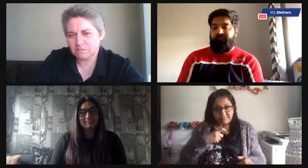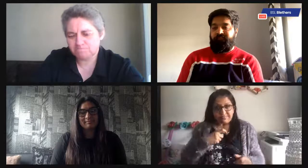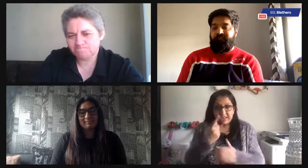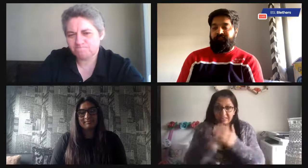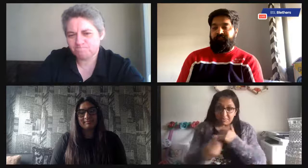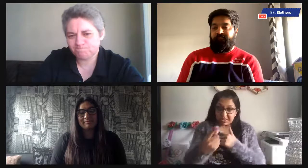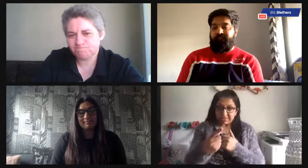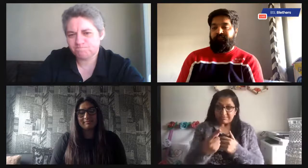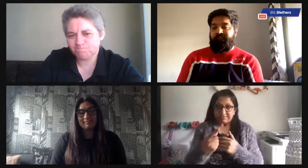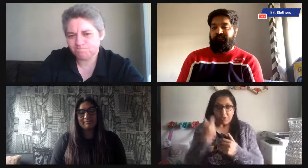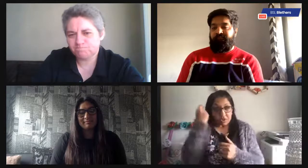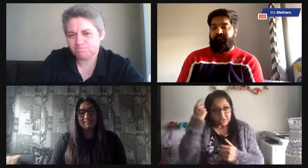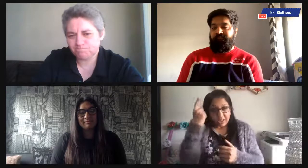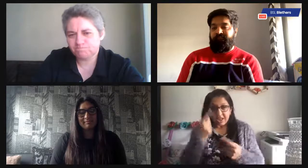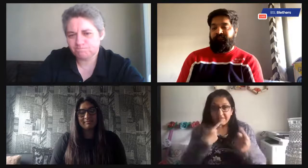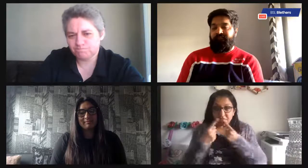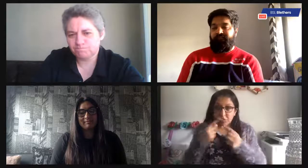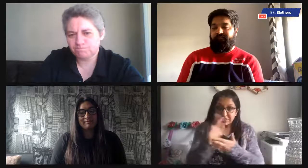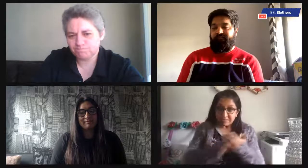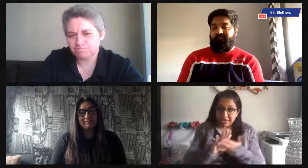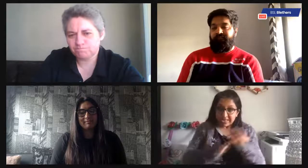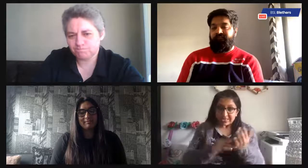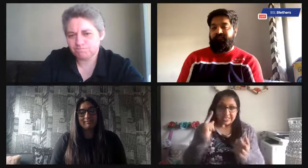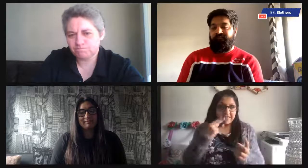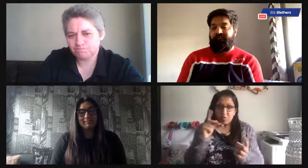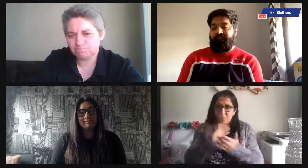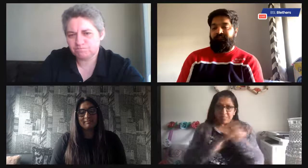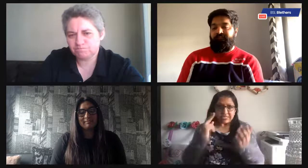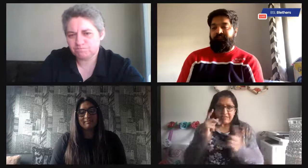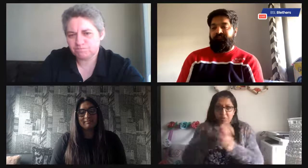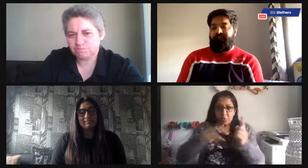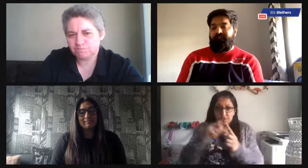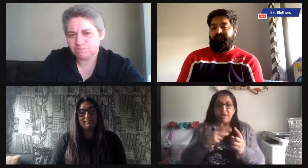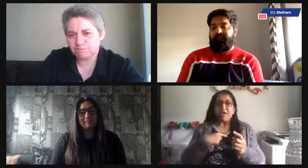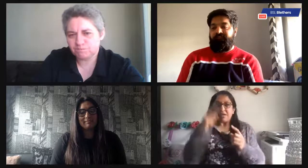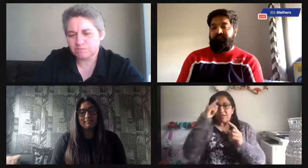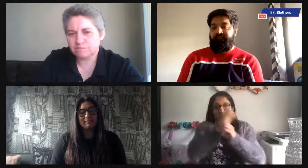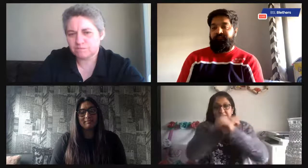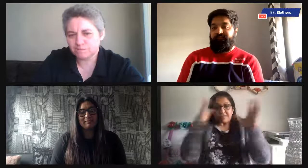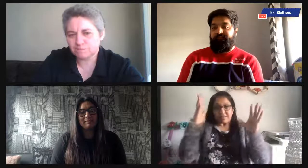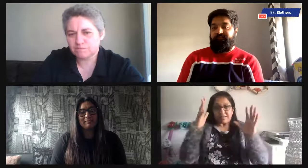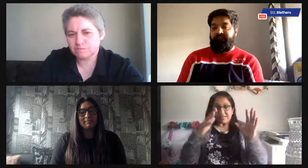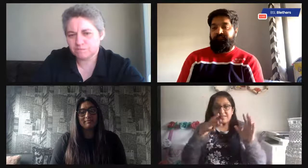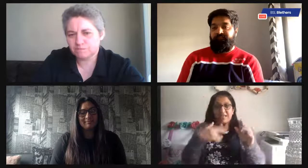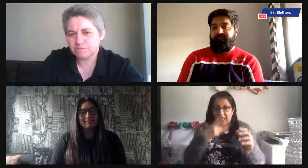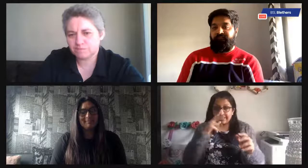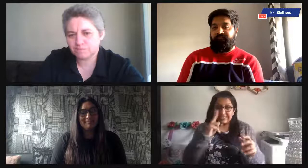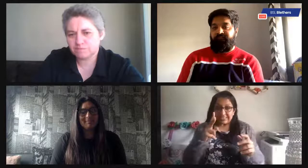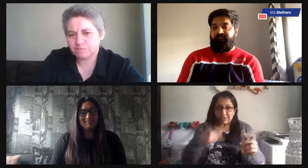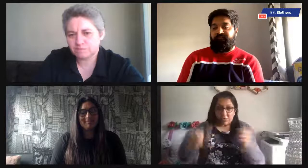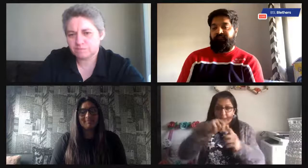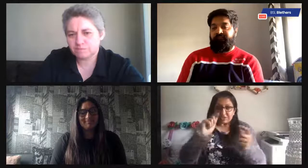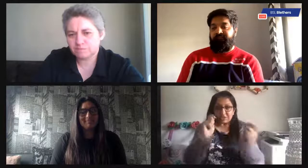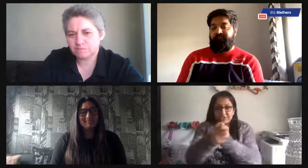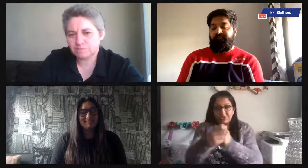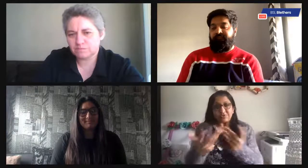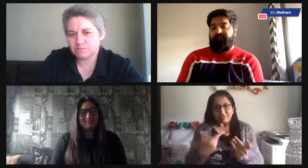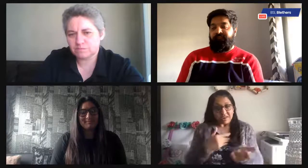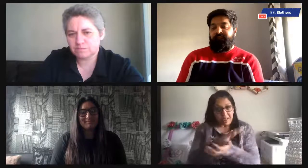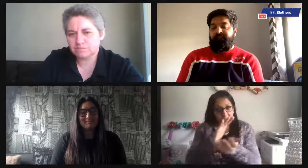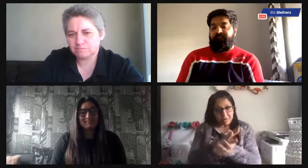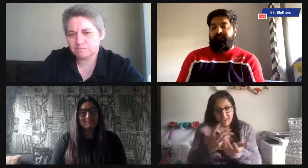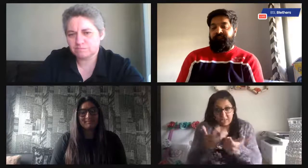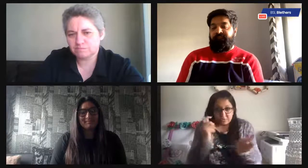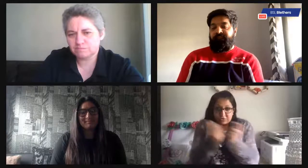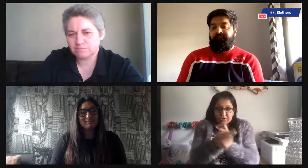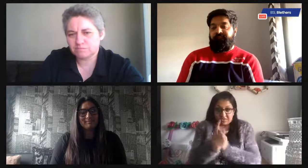it forward. And I knew from lived experience how that had impacted and affected my life in such a positive way that I'm